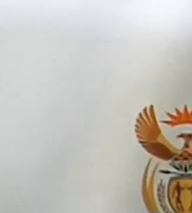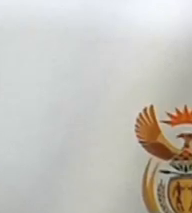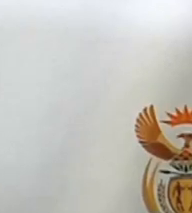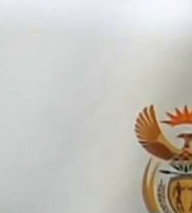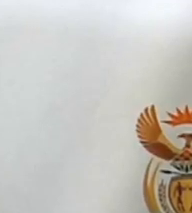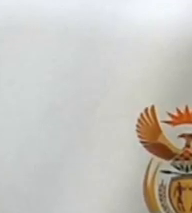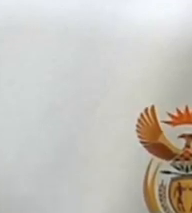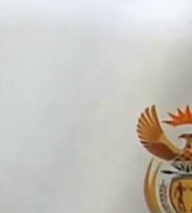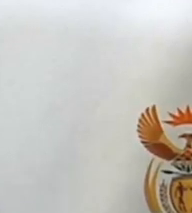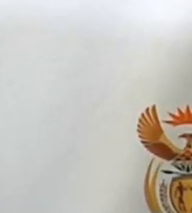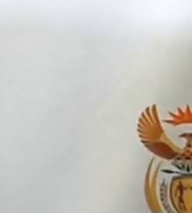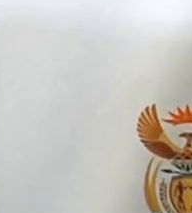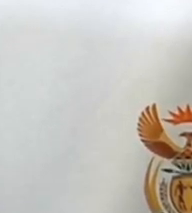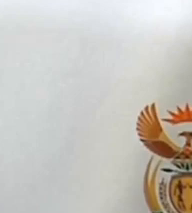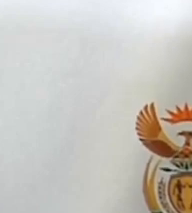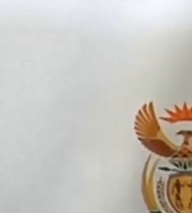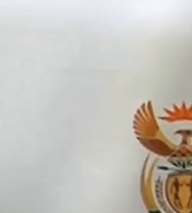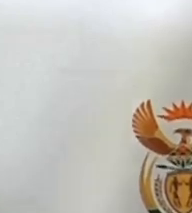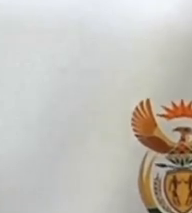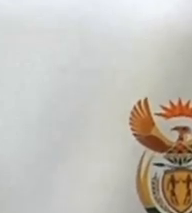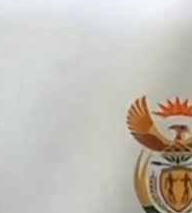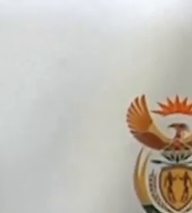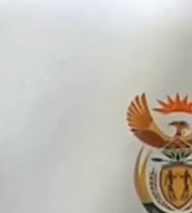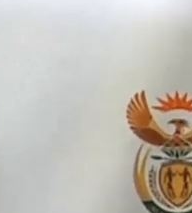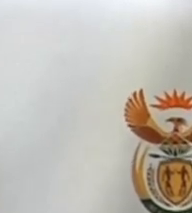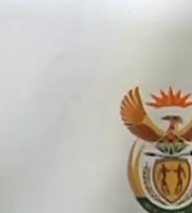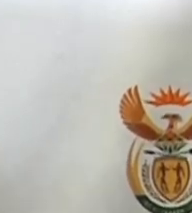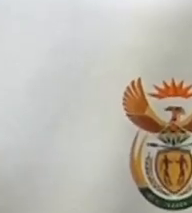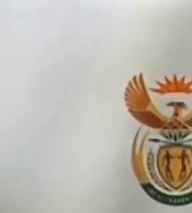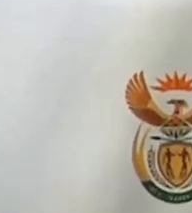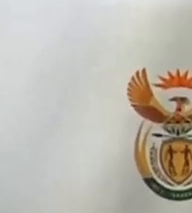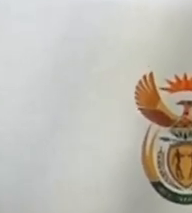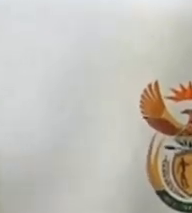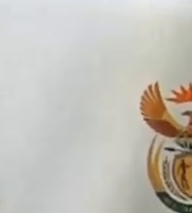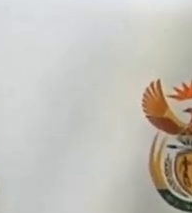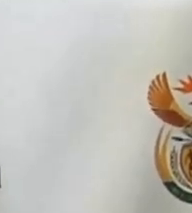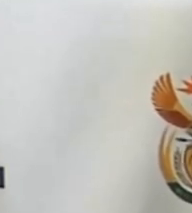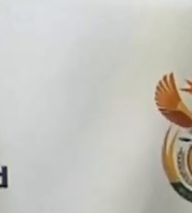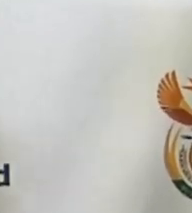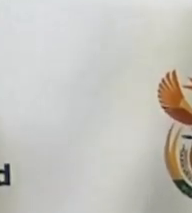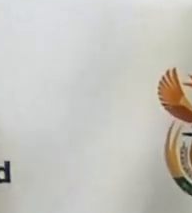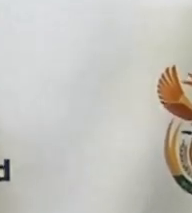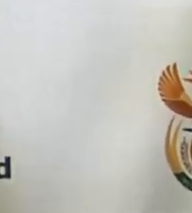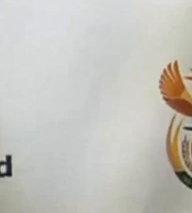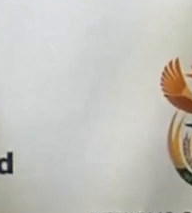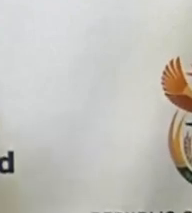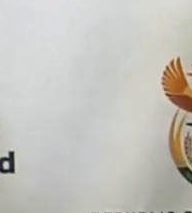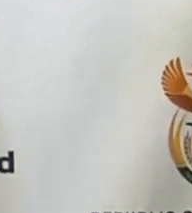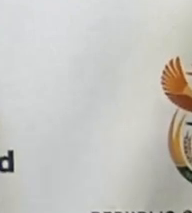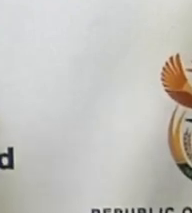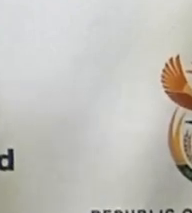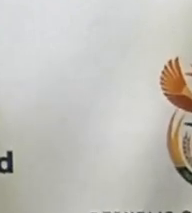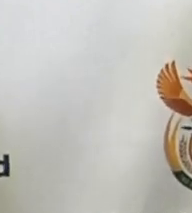if you buy stuff to clean the pool and all. If those people that are found, they have to be punished accordingly because they are breaking the